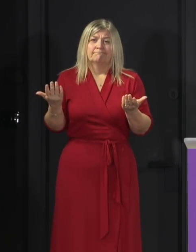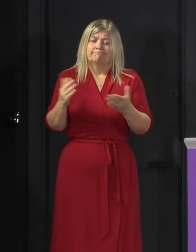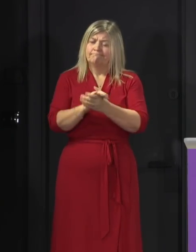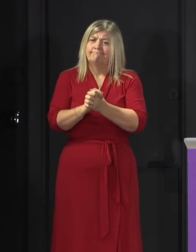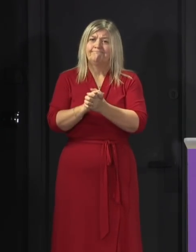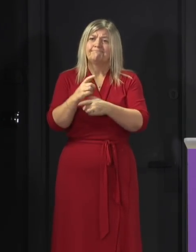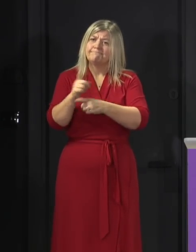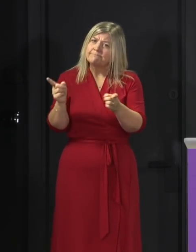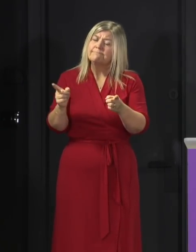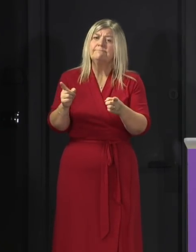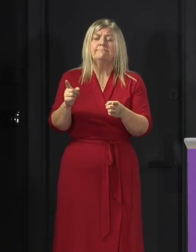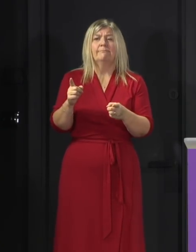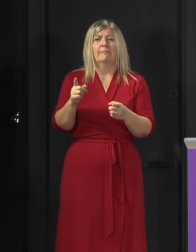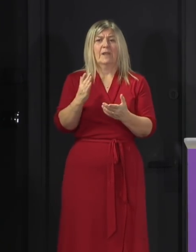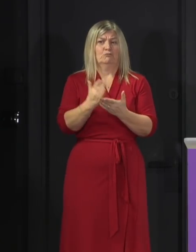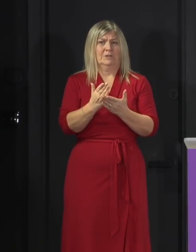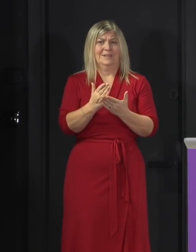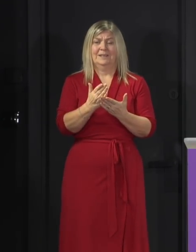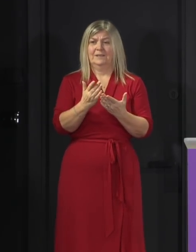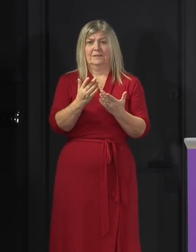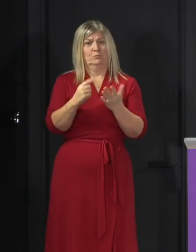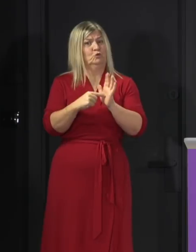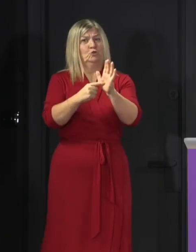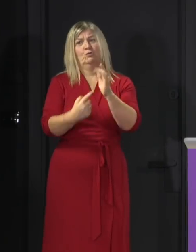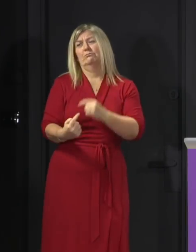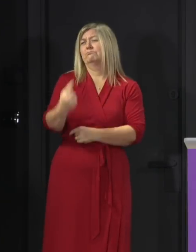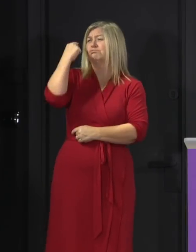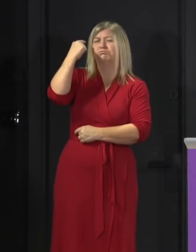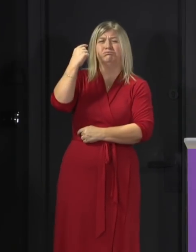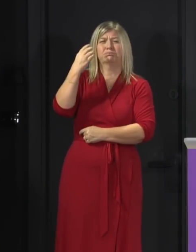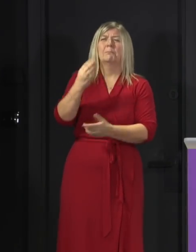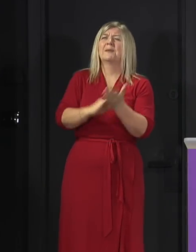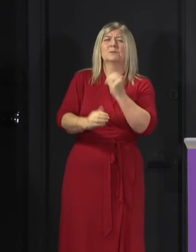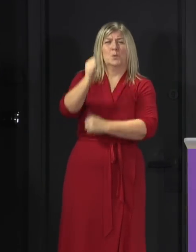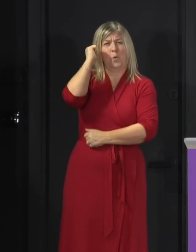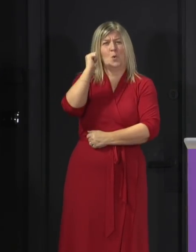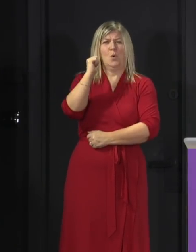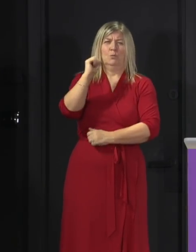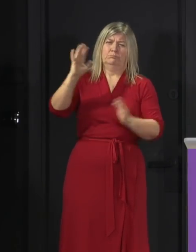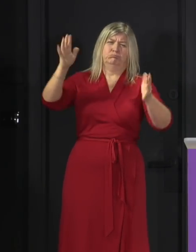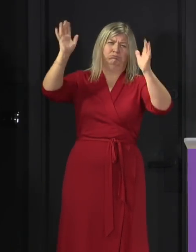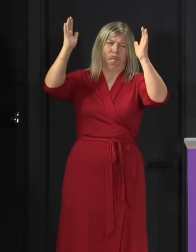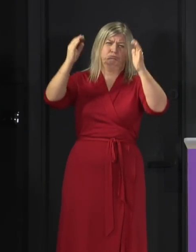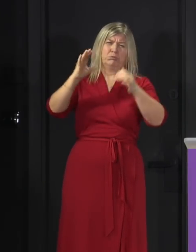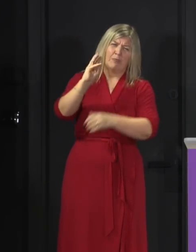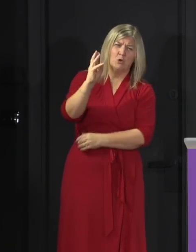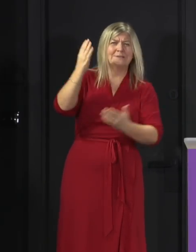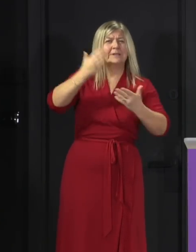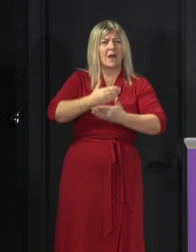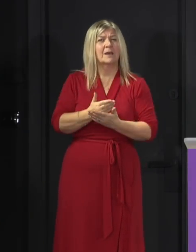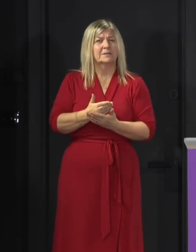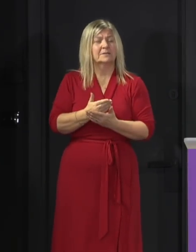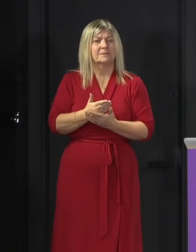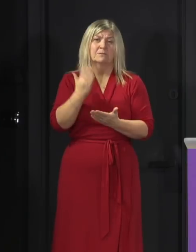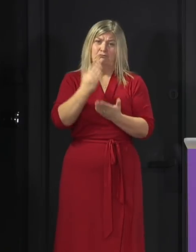we demonstrated this when we stood on our doorsteps week after week earlier in the year and applauded, that those in the front line of the health